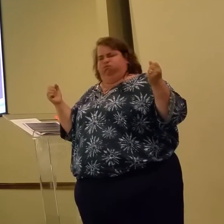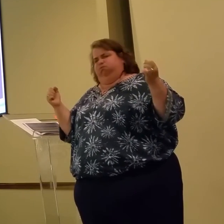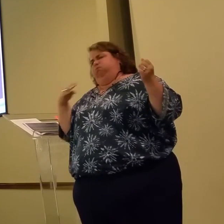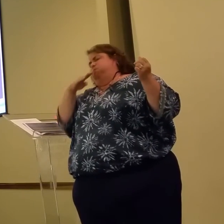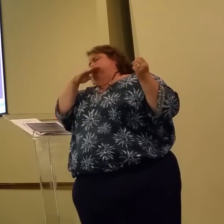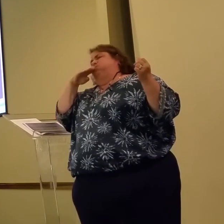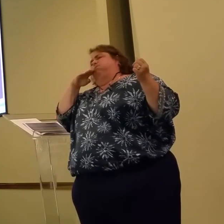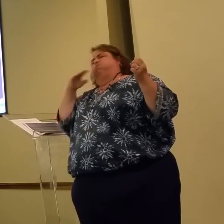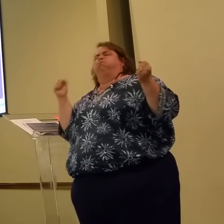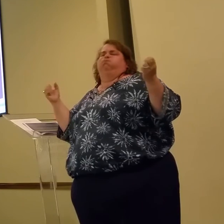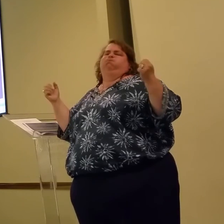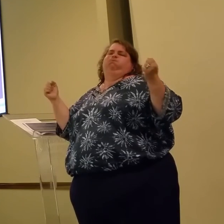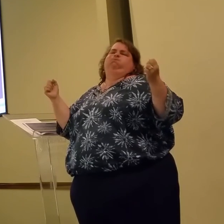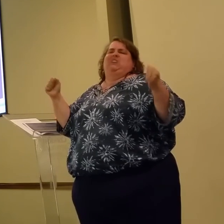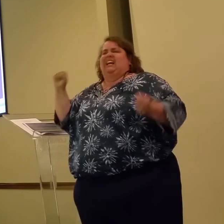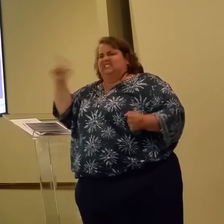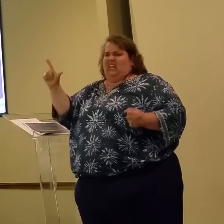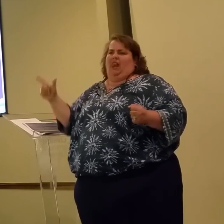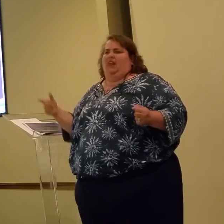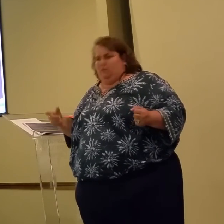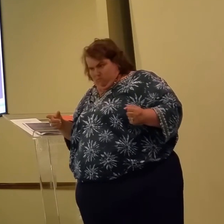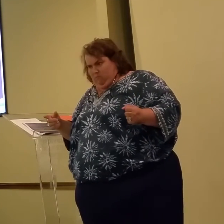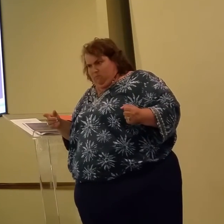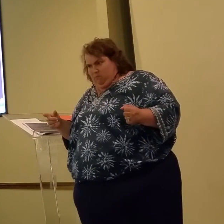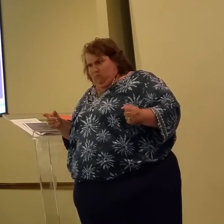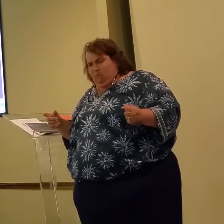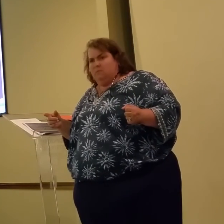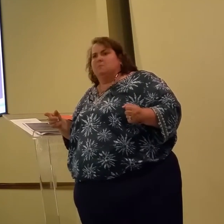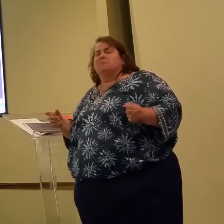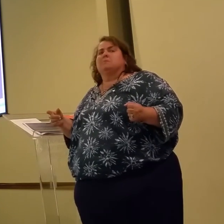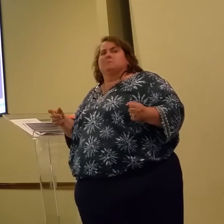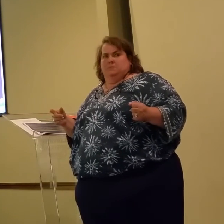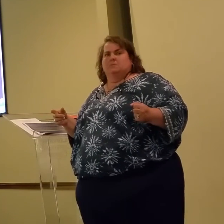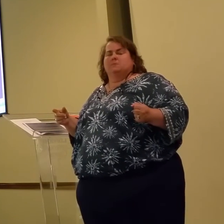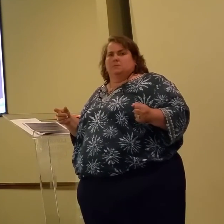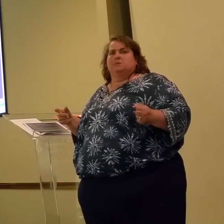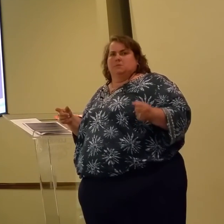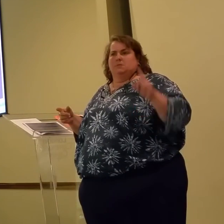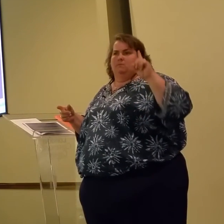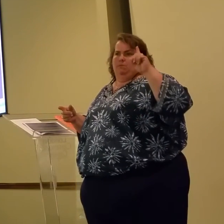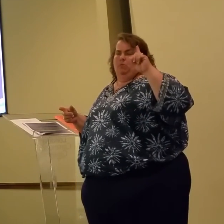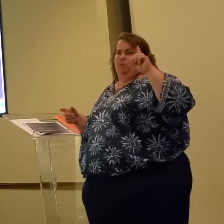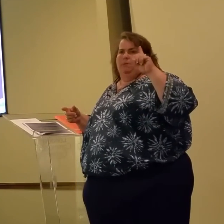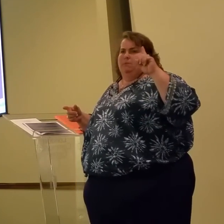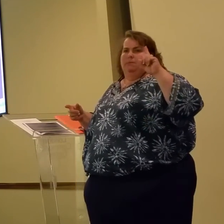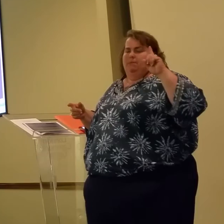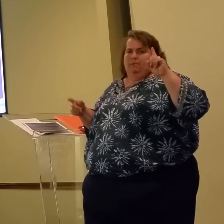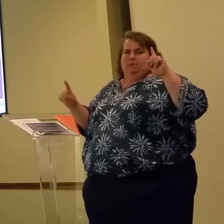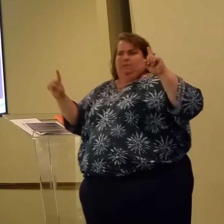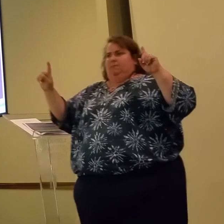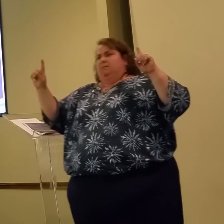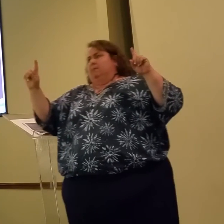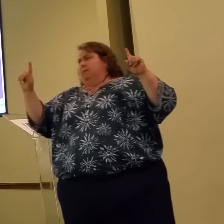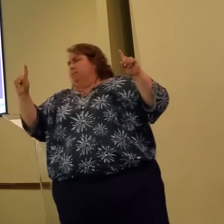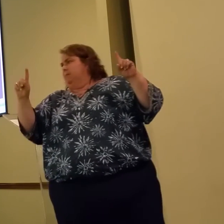person, and just ASL, no mouth movements or anything. And the interpreter